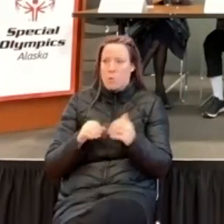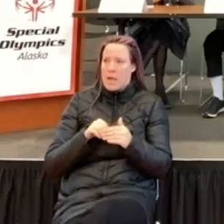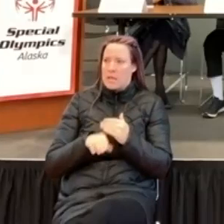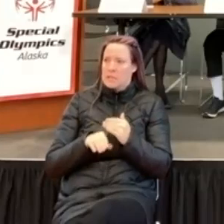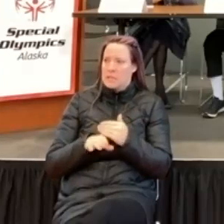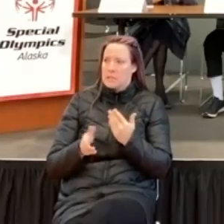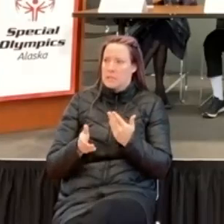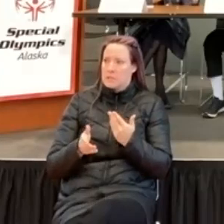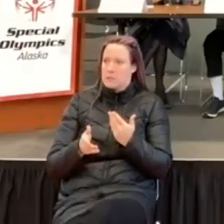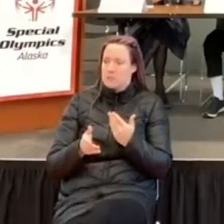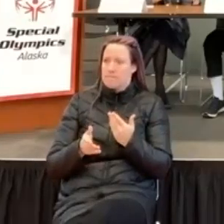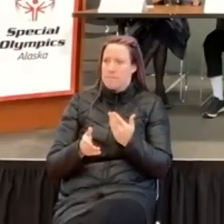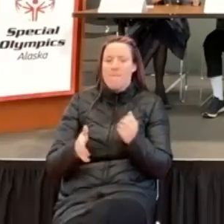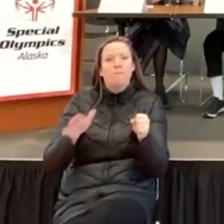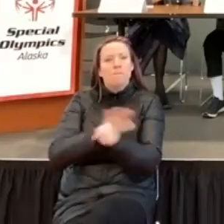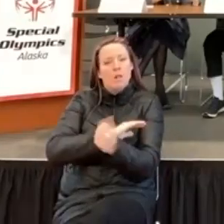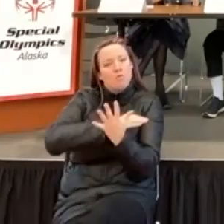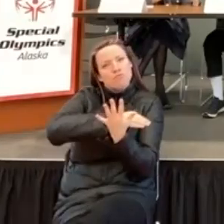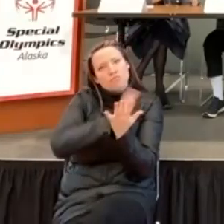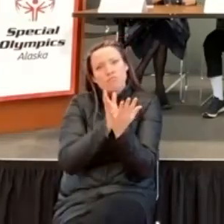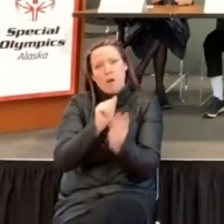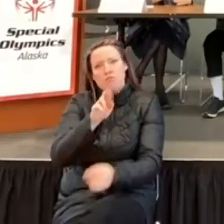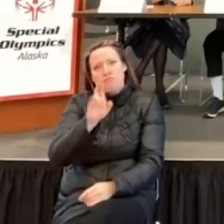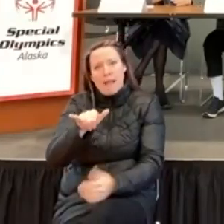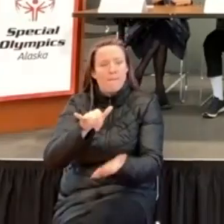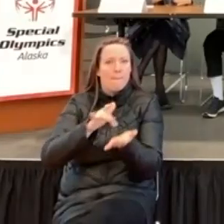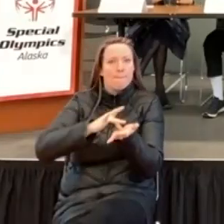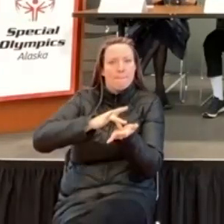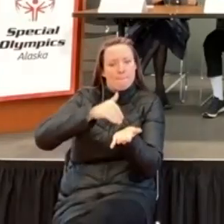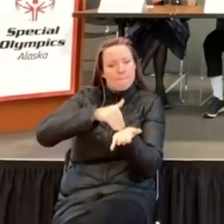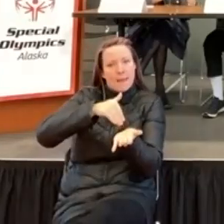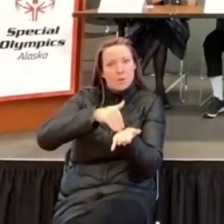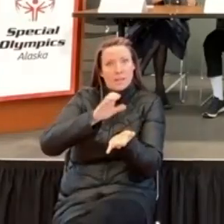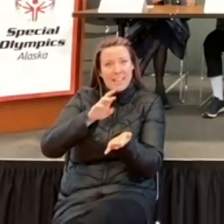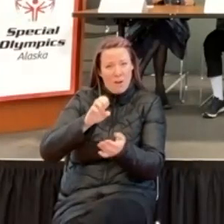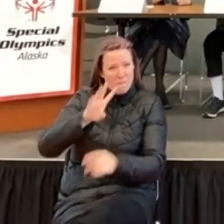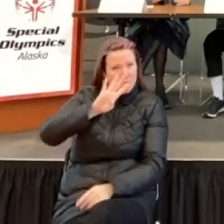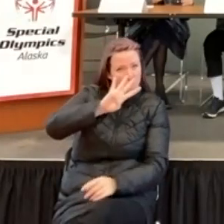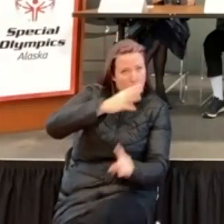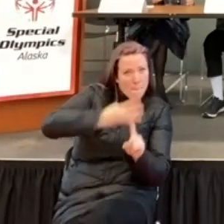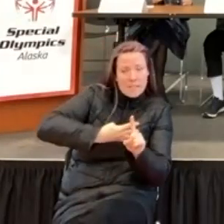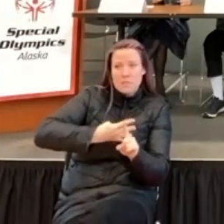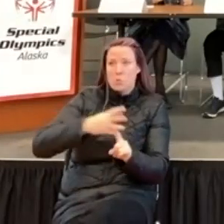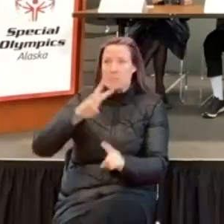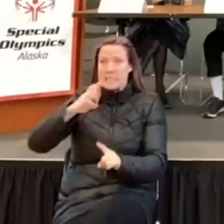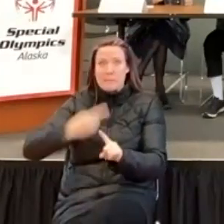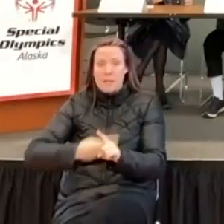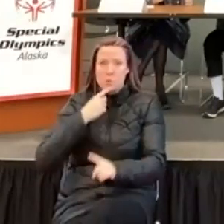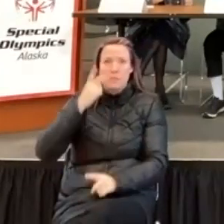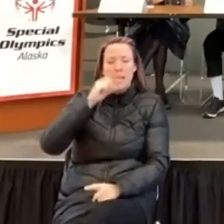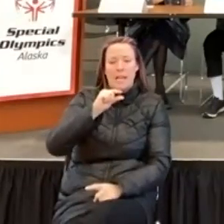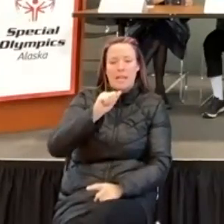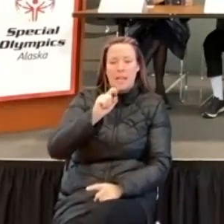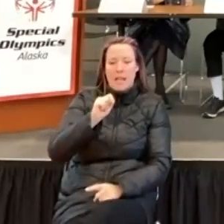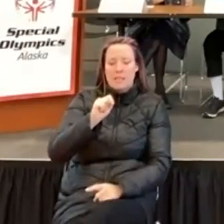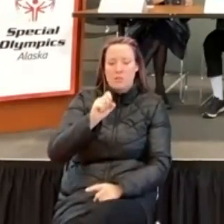access to a full array of medical care. I shouldn't have to wait 4 to 6 months to see a